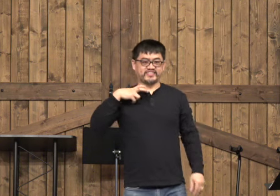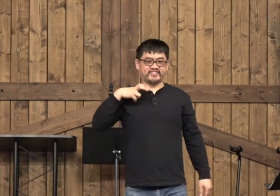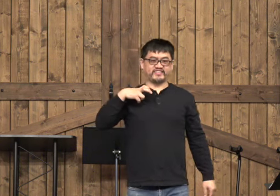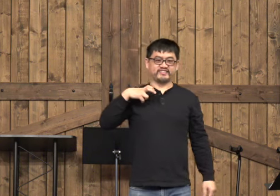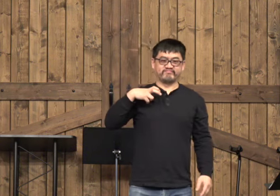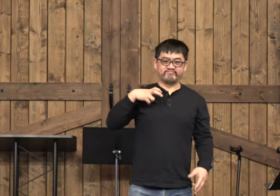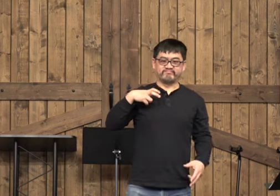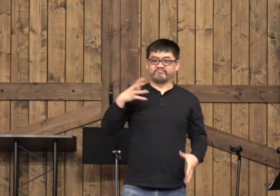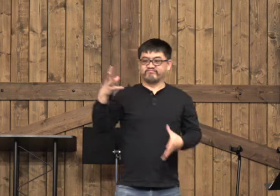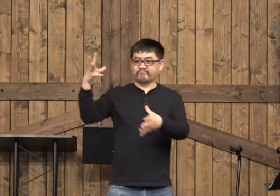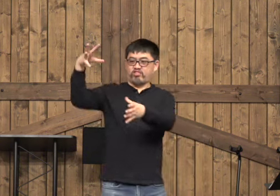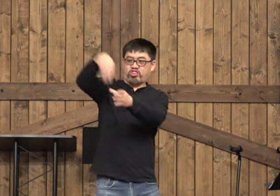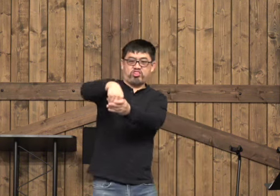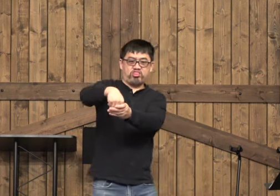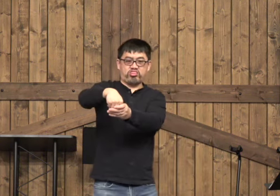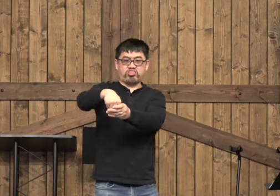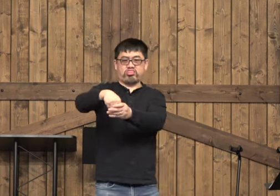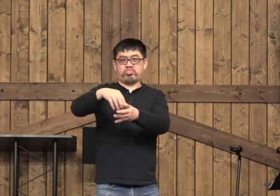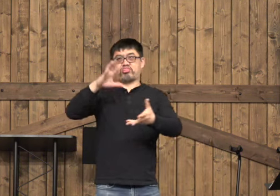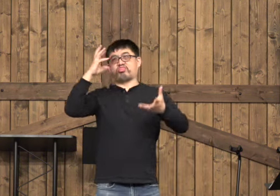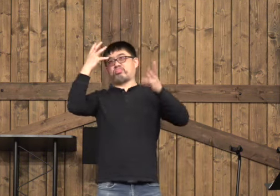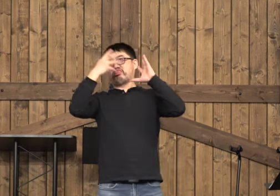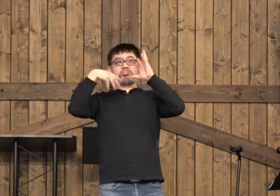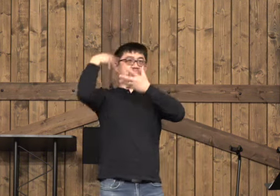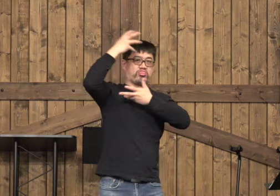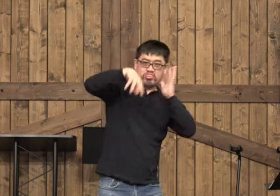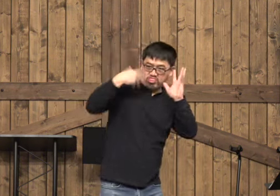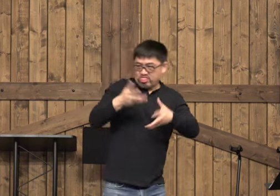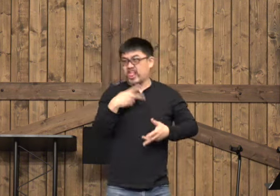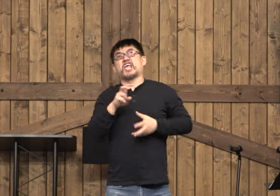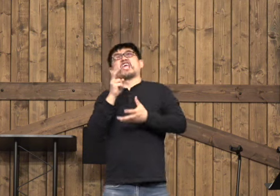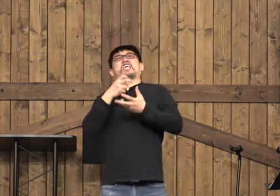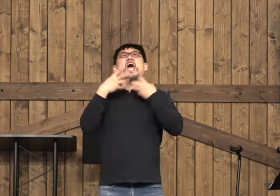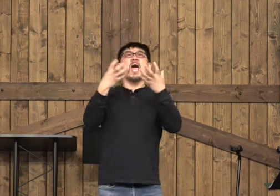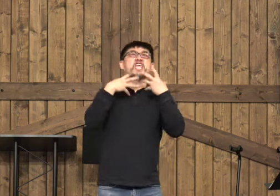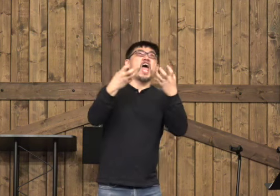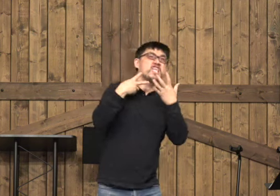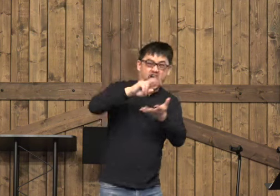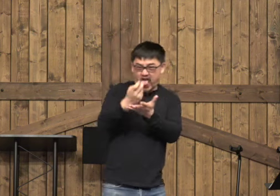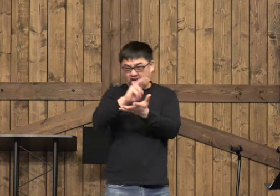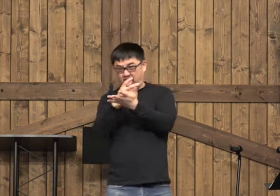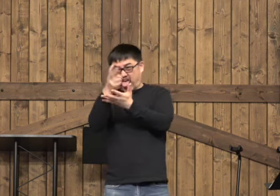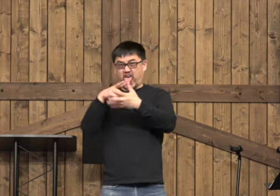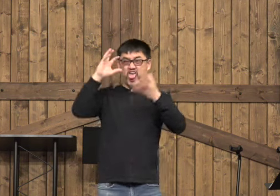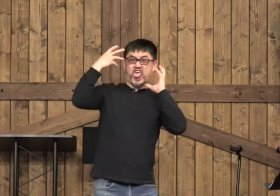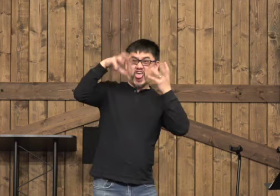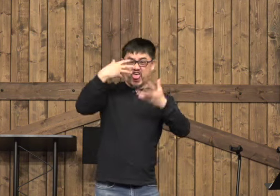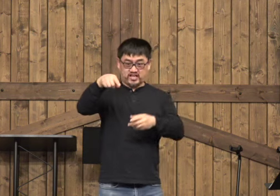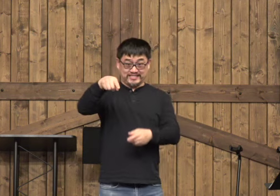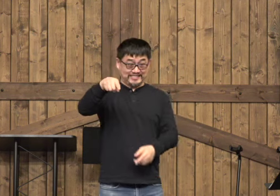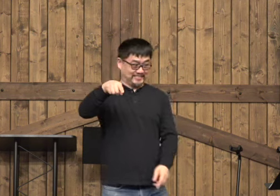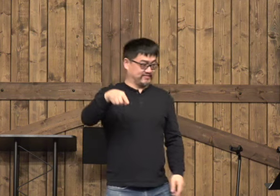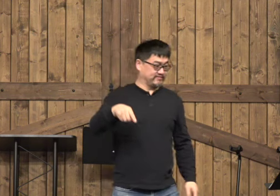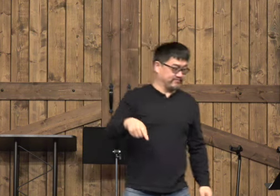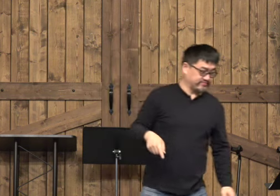this one person. Who was demon-possessed. And he began screaming and shouting out of having seizures